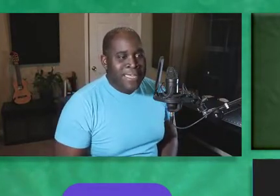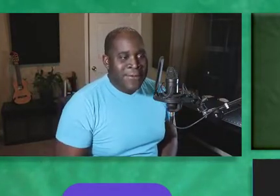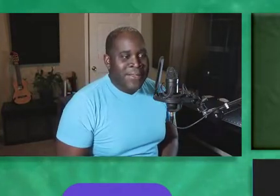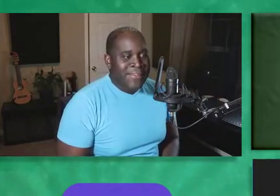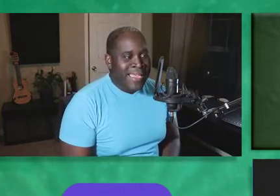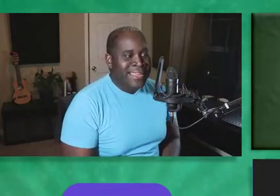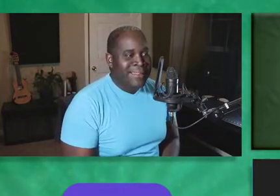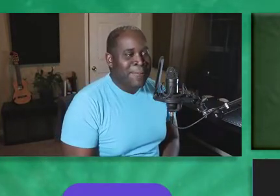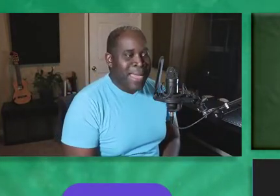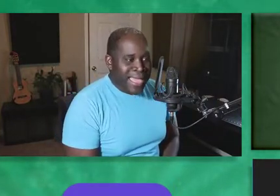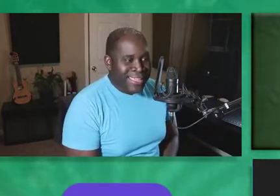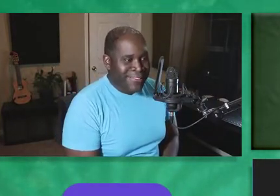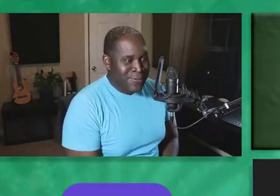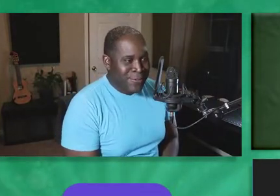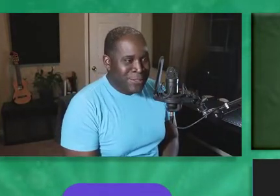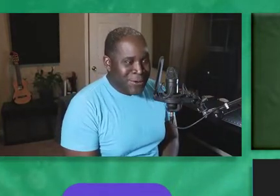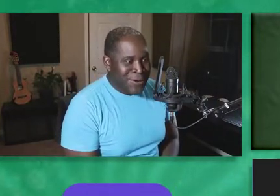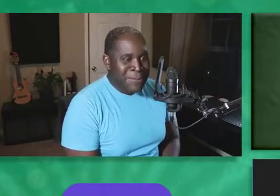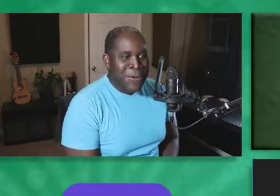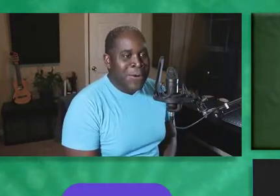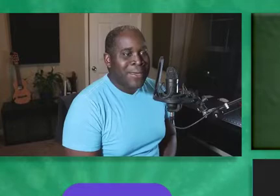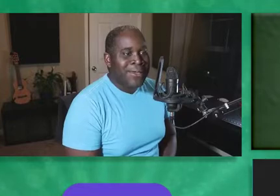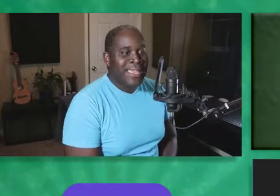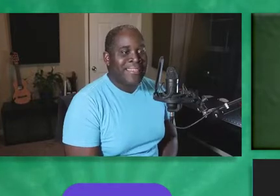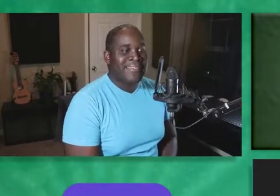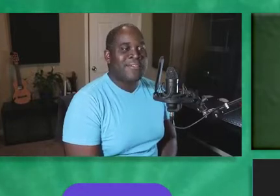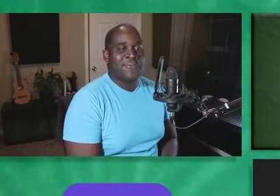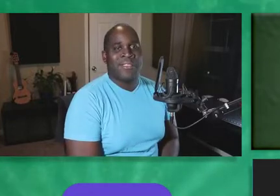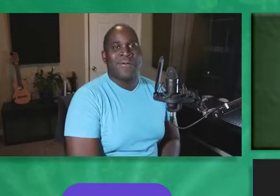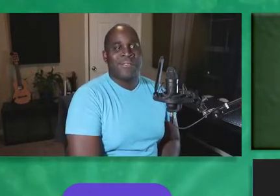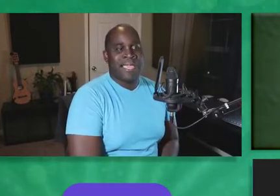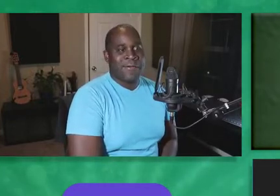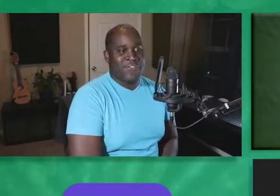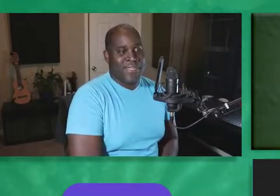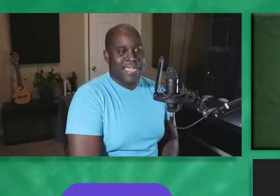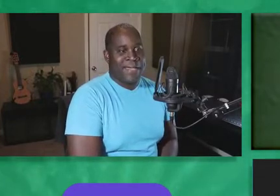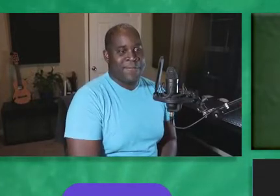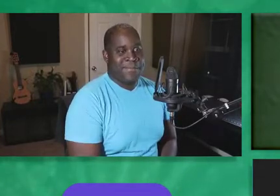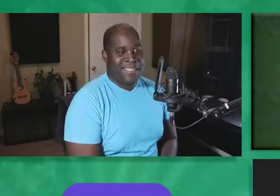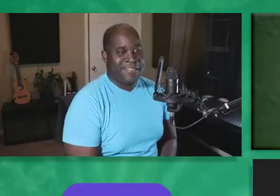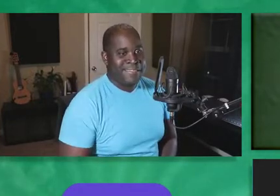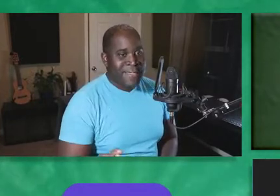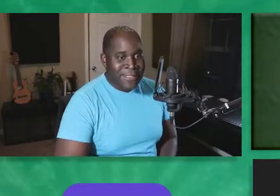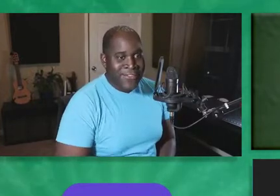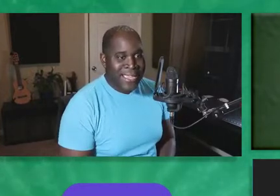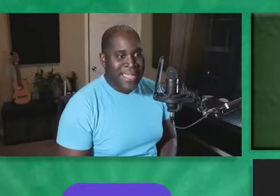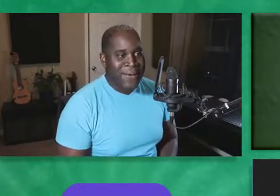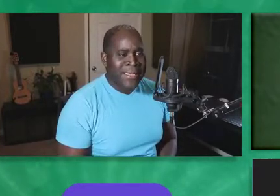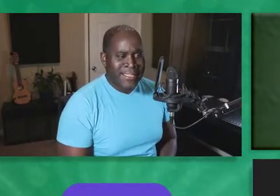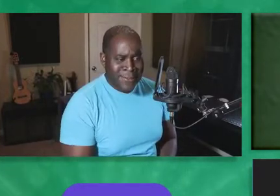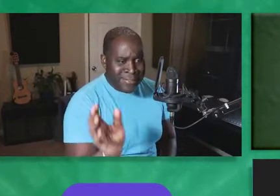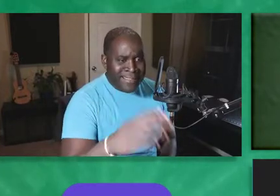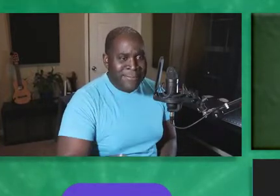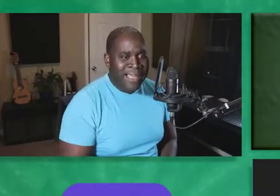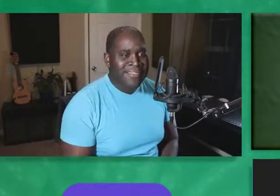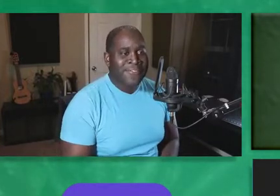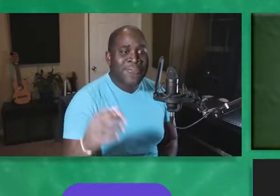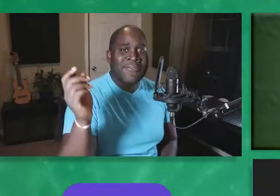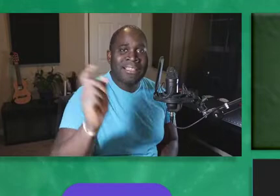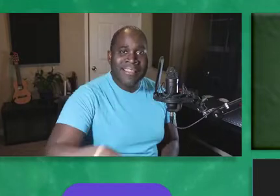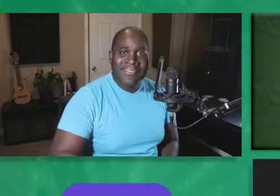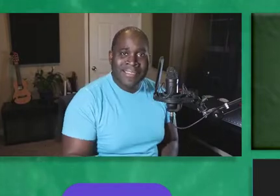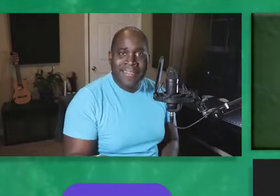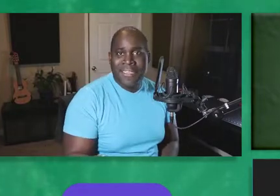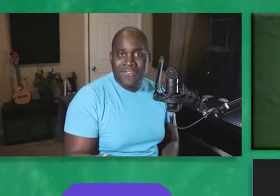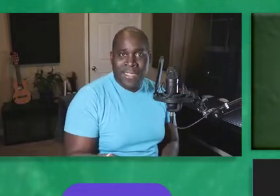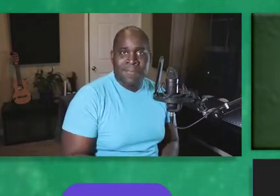happy that you're excited, Mag, to learn more about ASL. It's a really cool language. Check it out. Definitely check it out. Go take some classes. There's